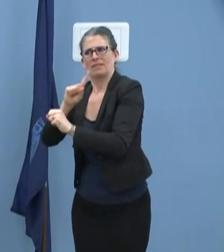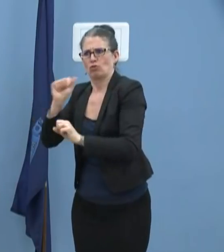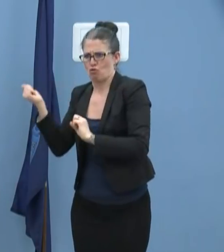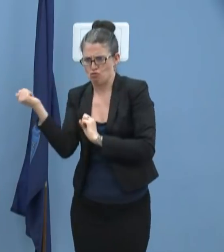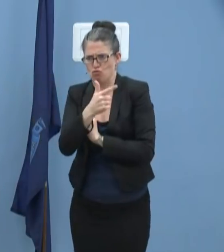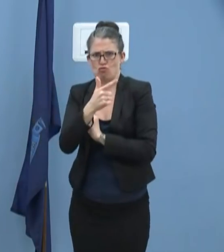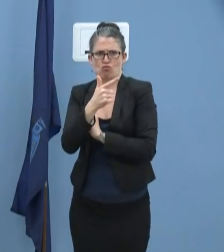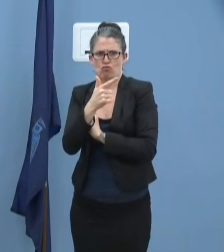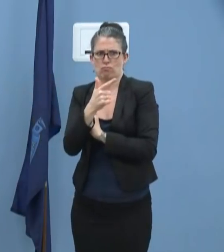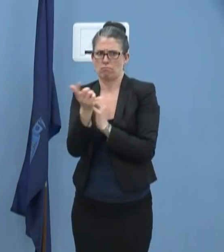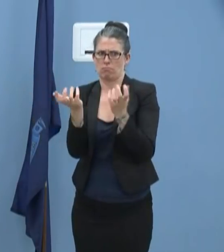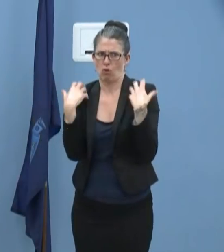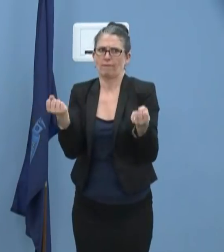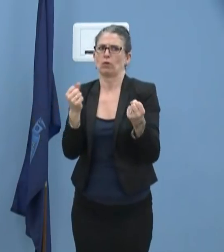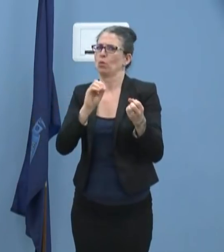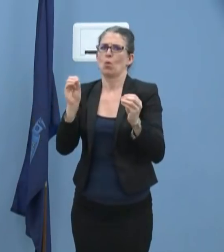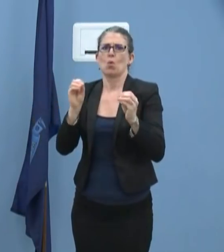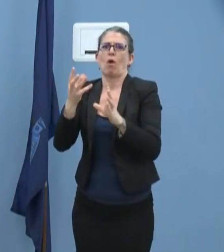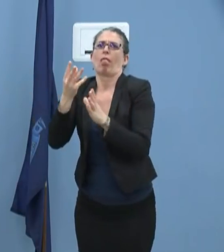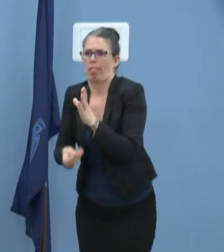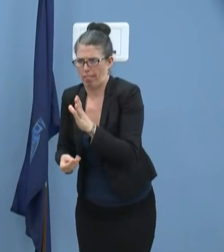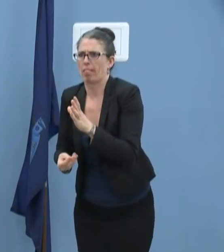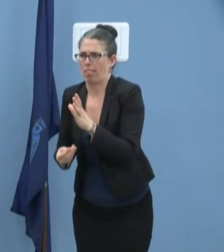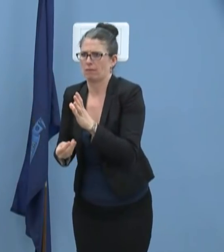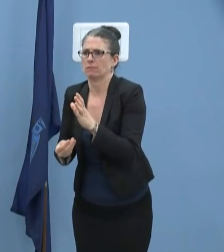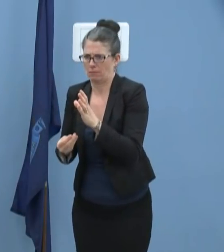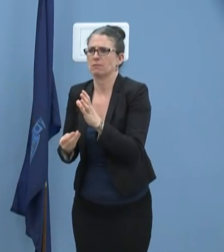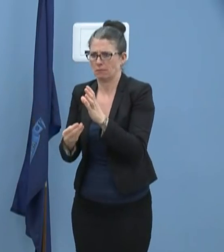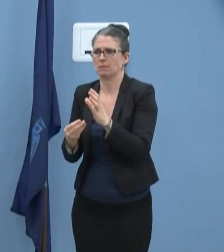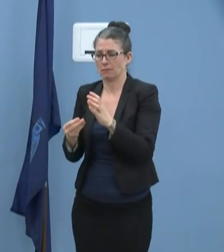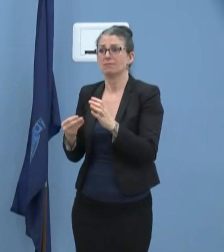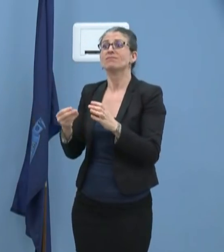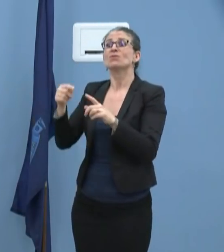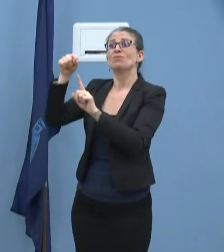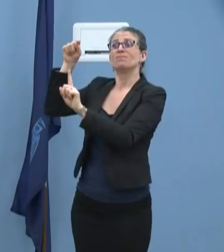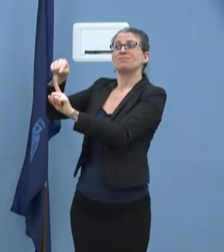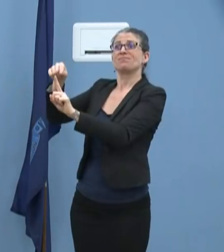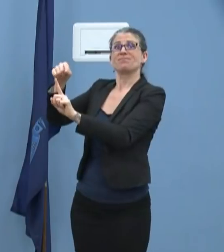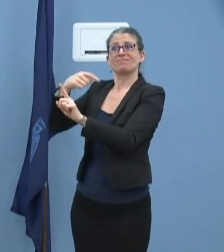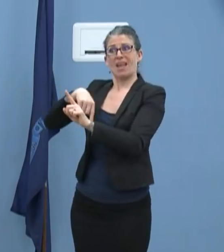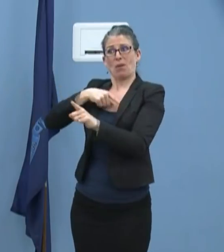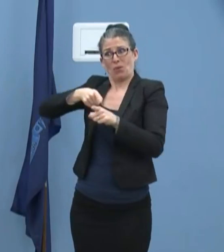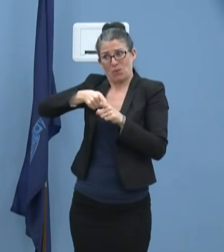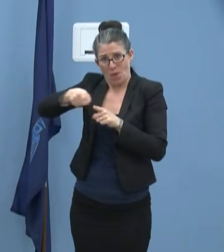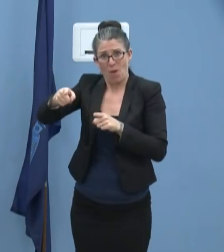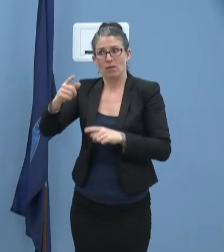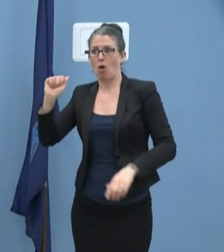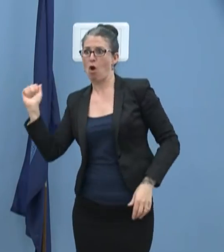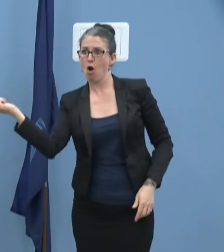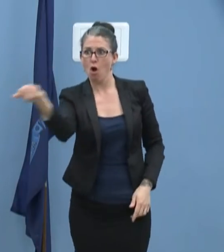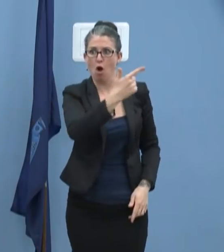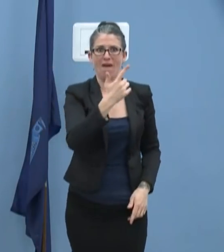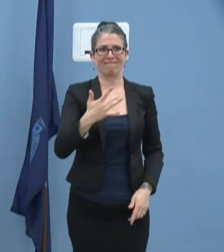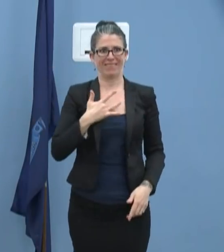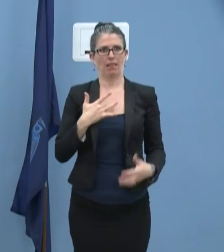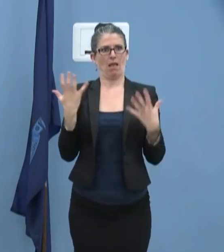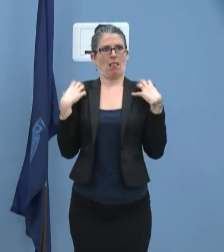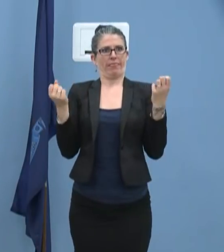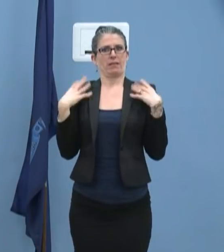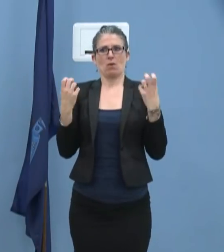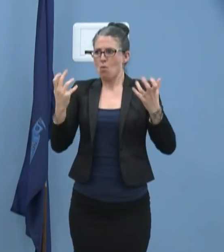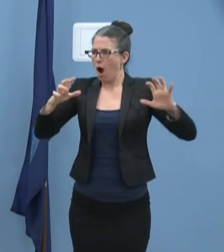us who work in public health went into public health. I was heartened that we now have our first recovered case,